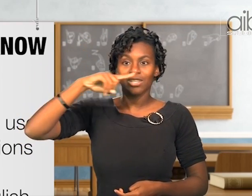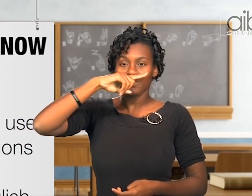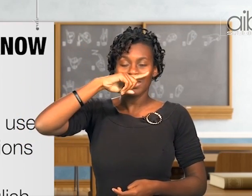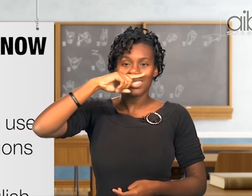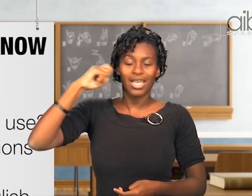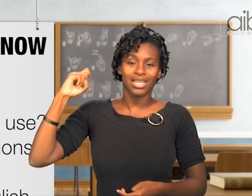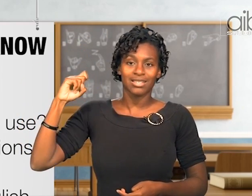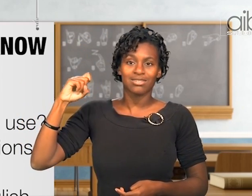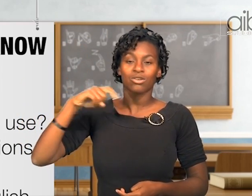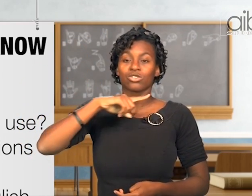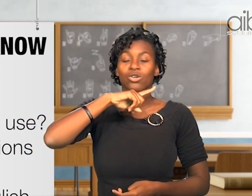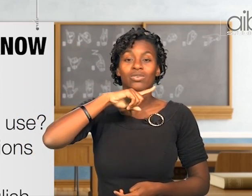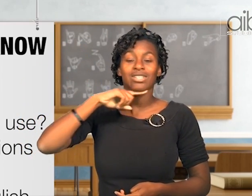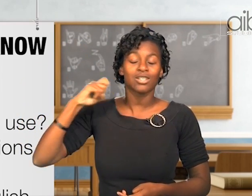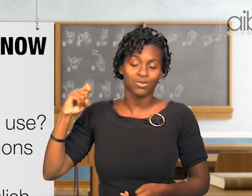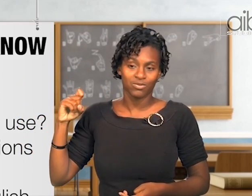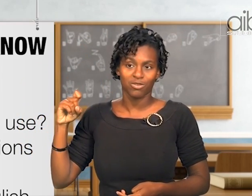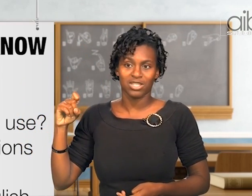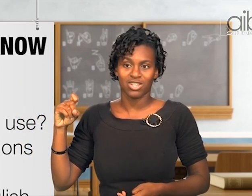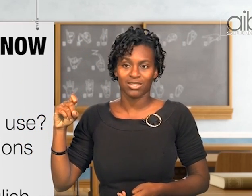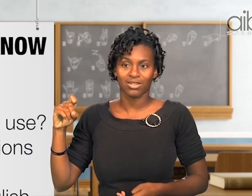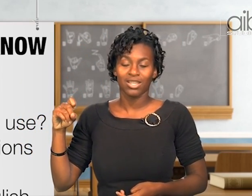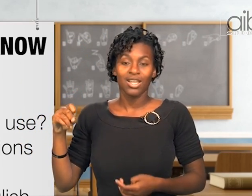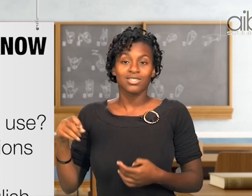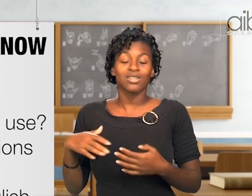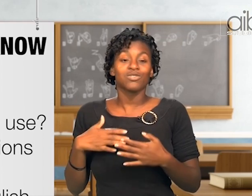different signs are totally different from each other. So if you